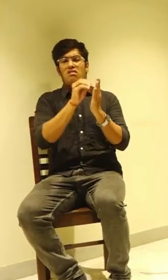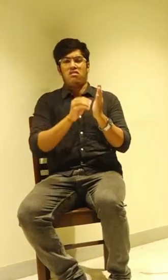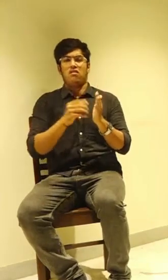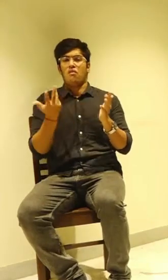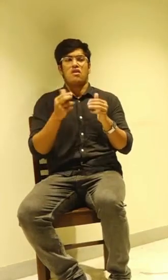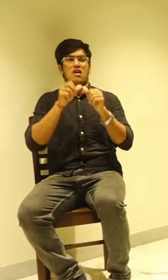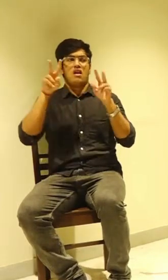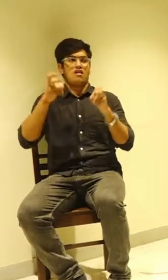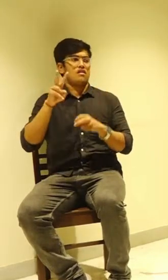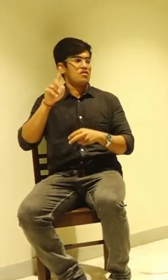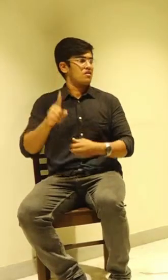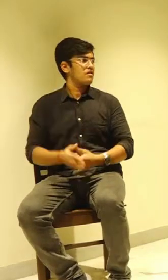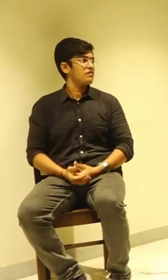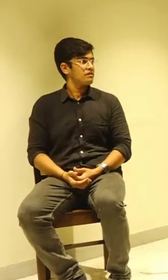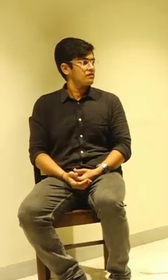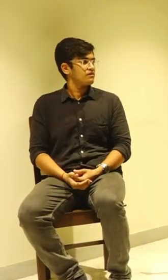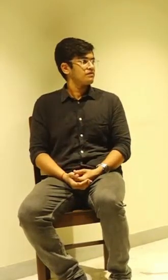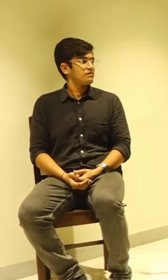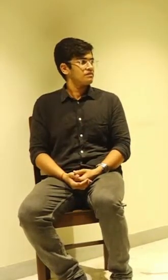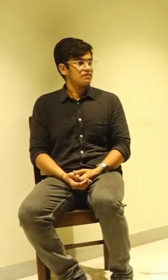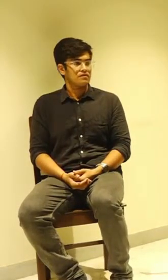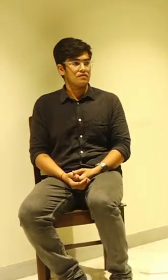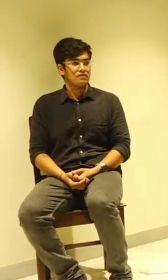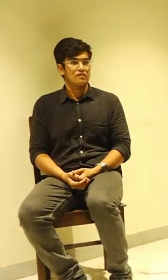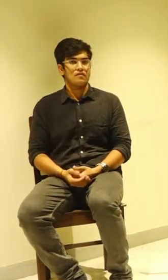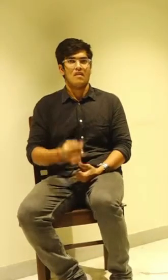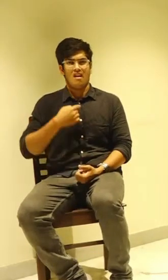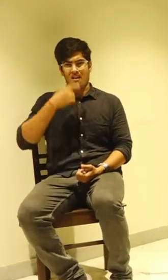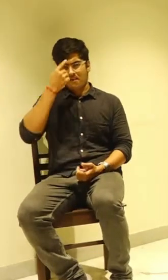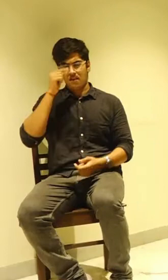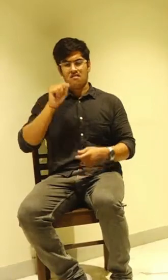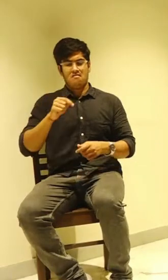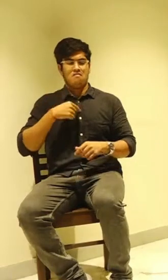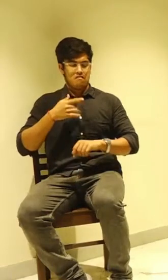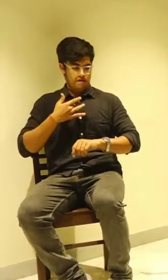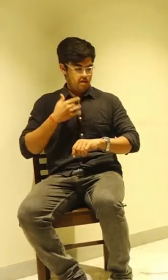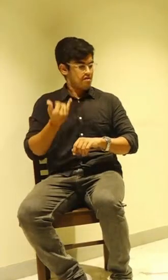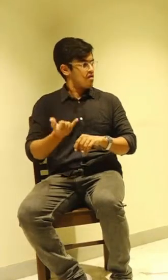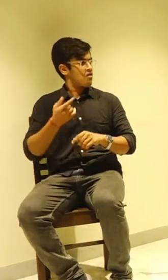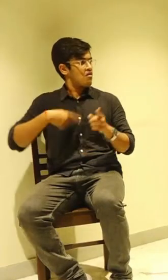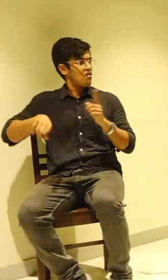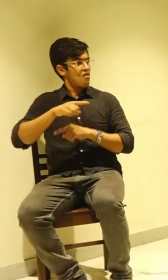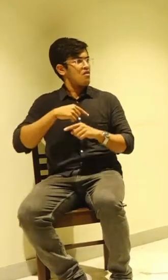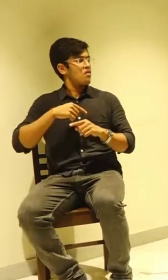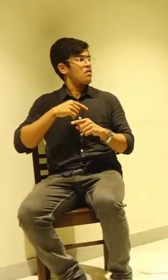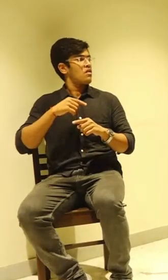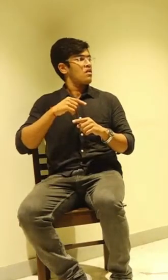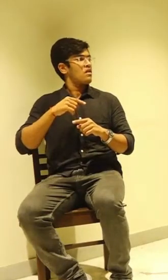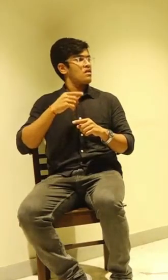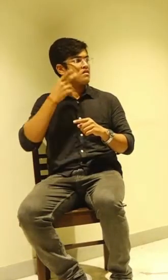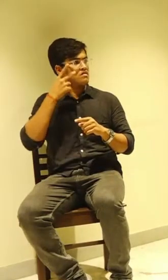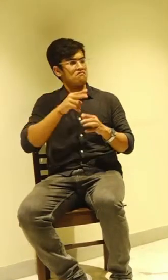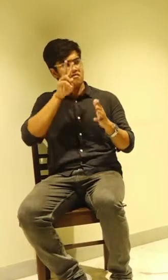21. Procedure established by Procedure established by law. I think it's worthwhile to take a moment here just to get everybody on the same page